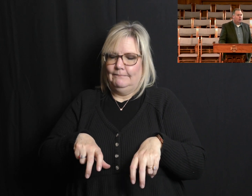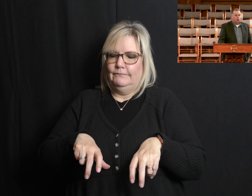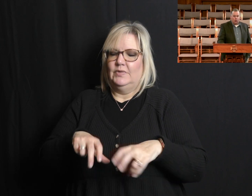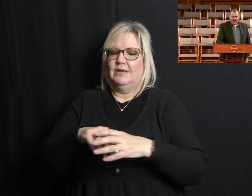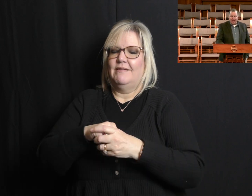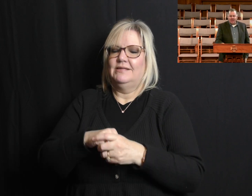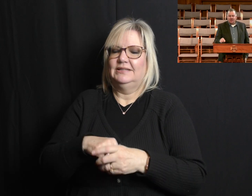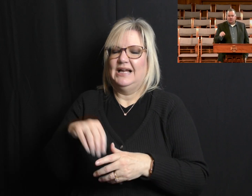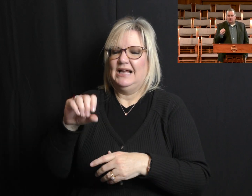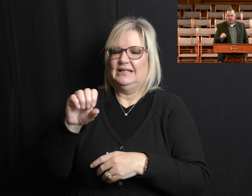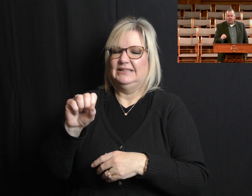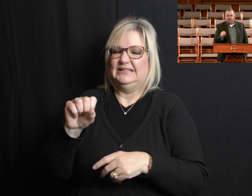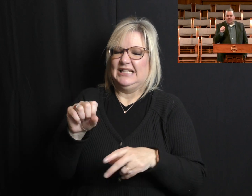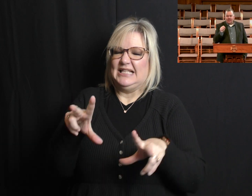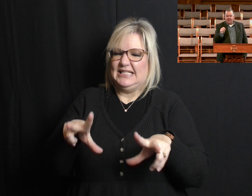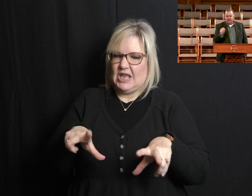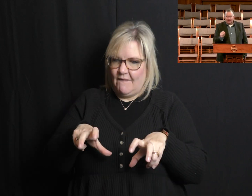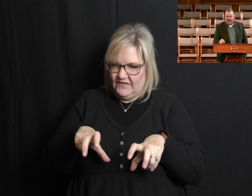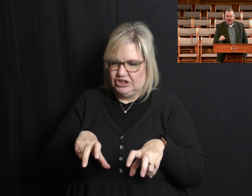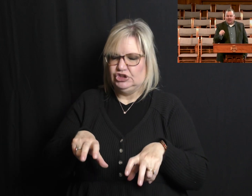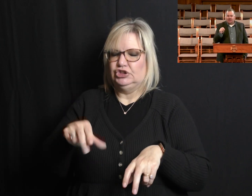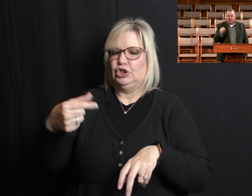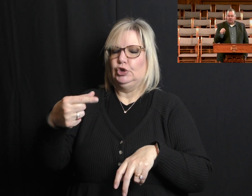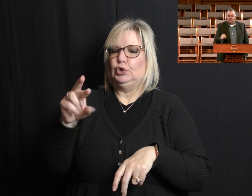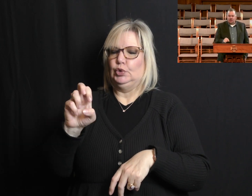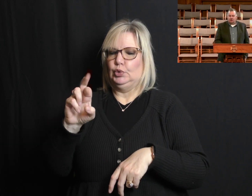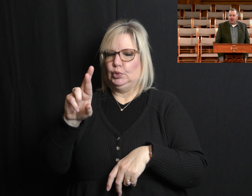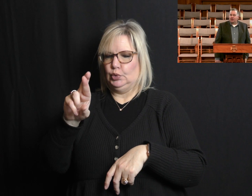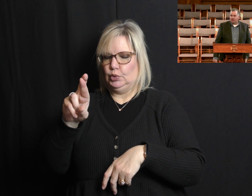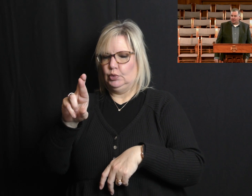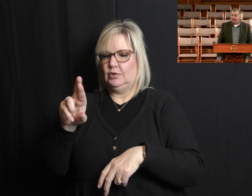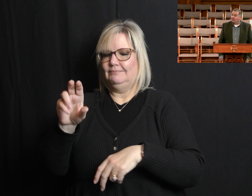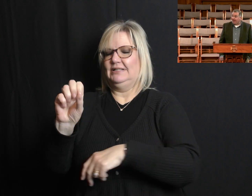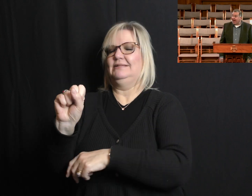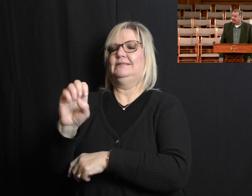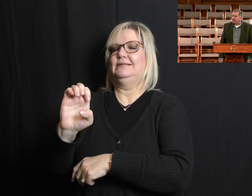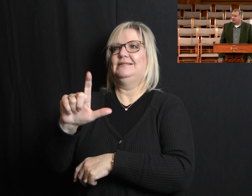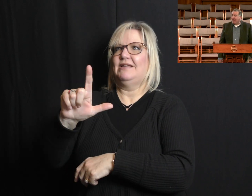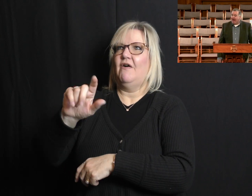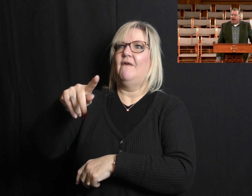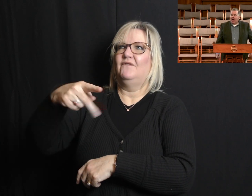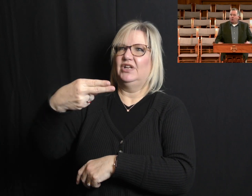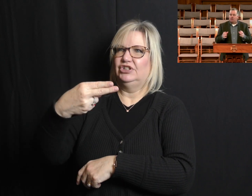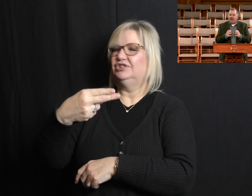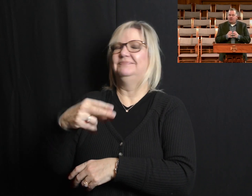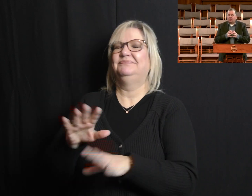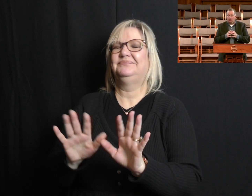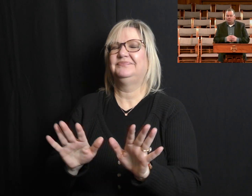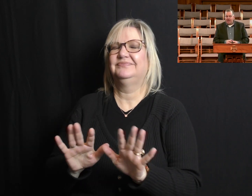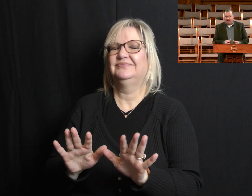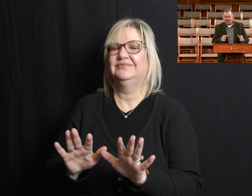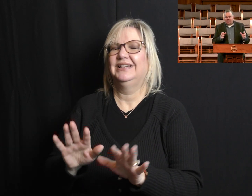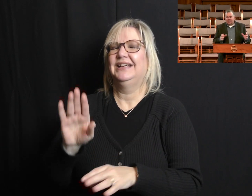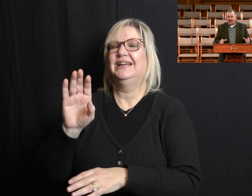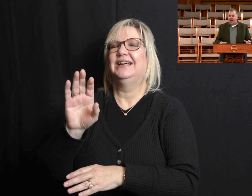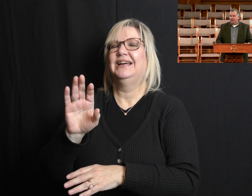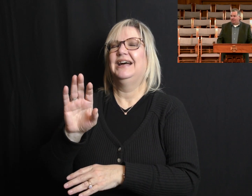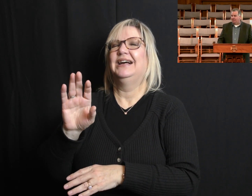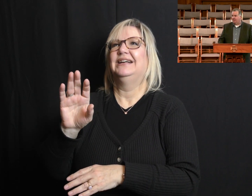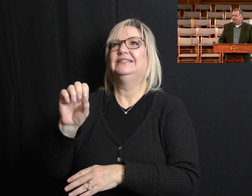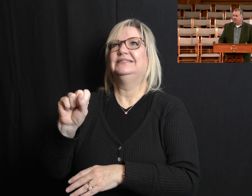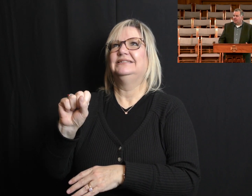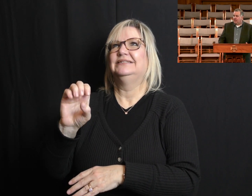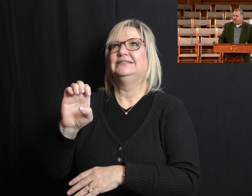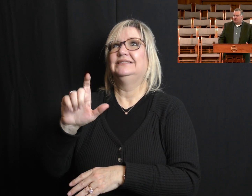Sometimes we genuinely lack generosity. In fact, our natural bent in